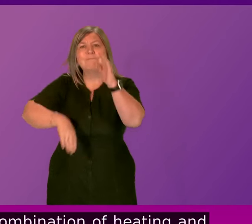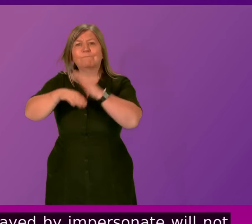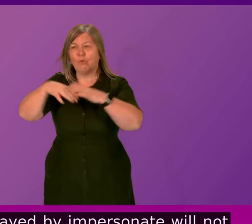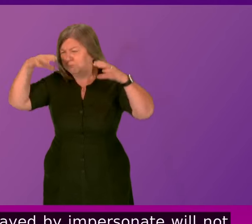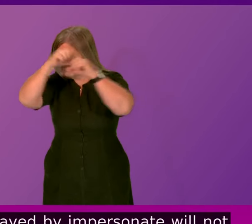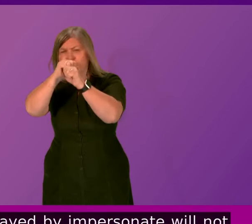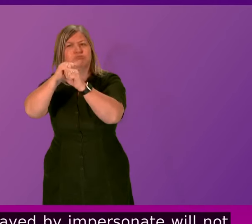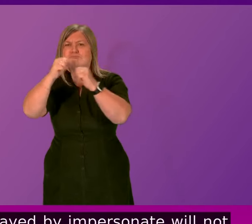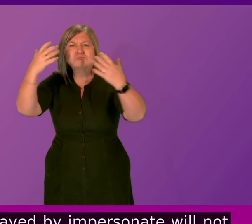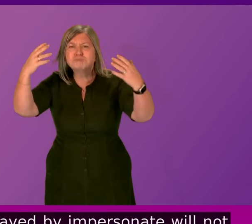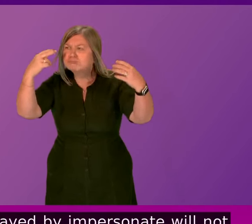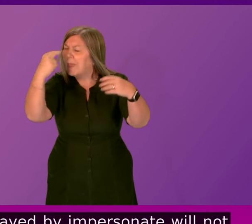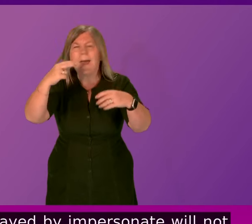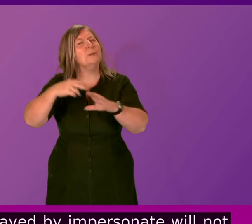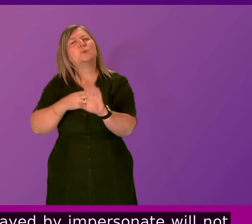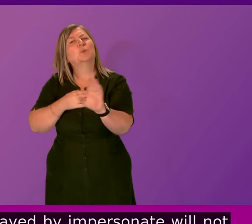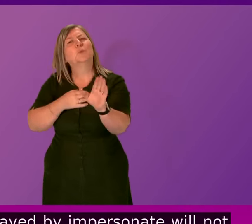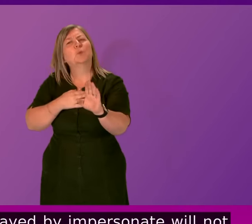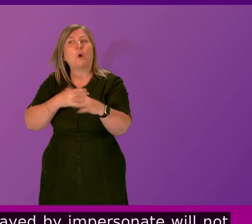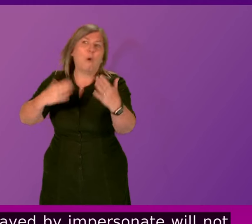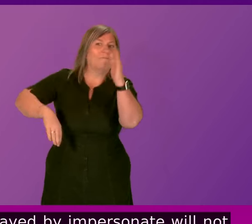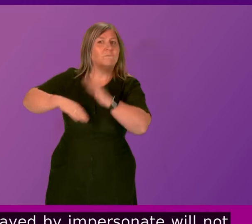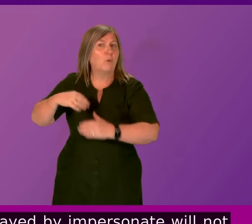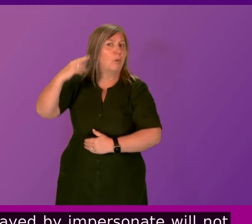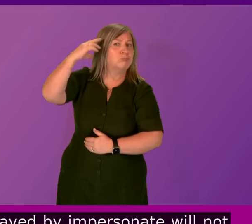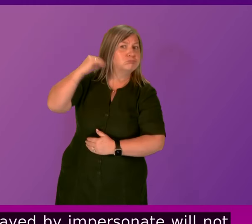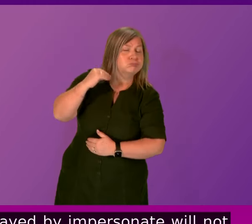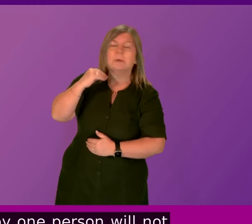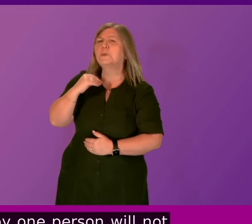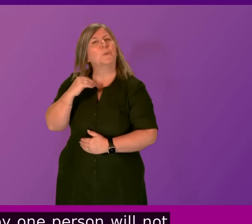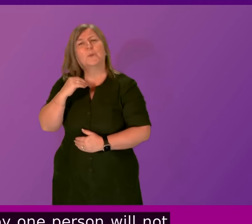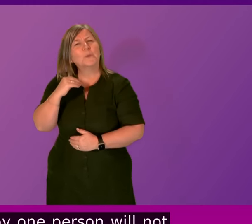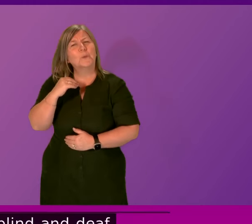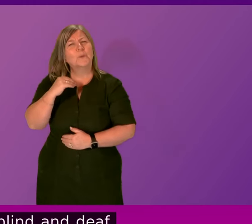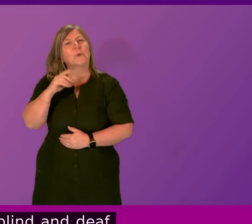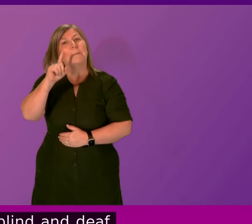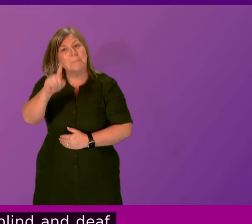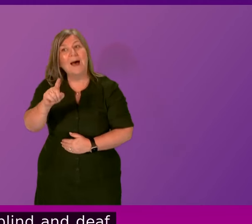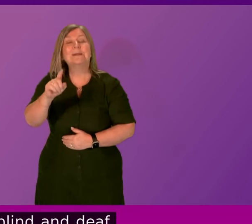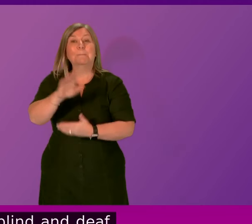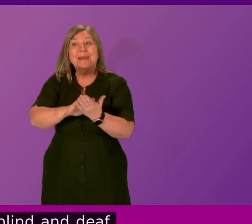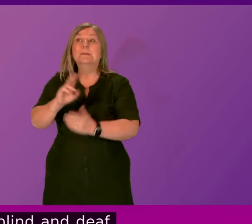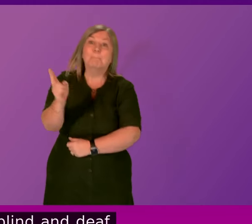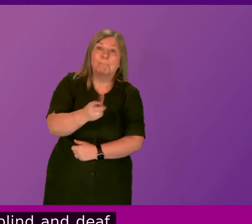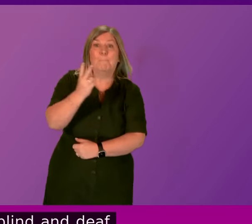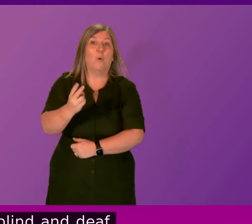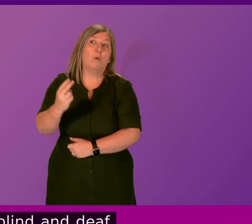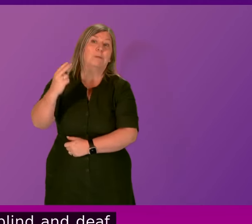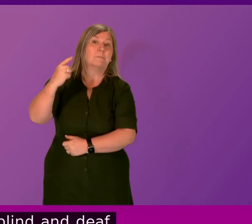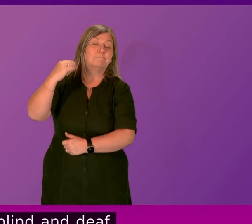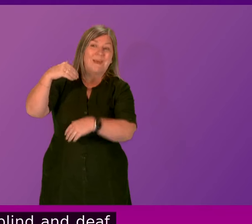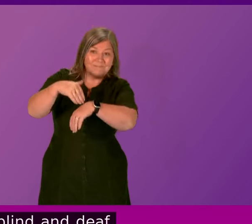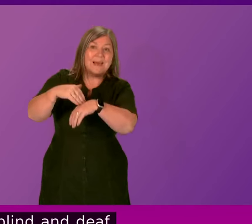blind and or deaf, which was explained to me this afternoon. However, both senses are affected enough to